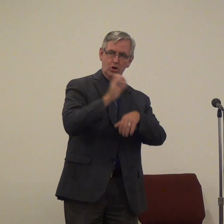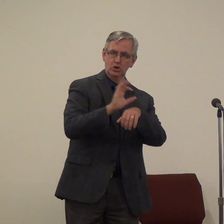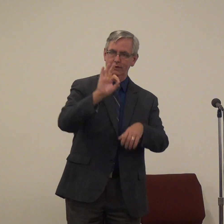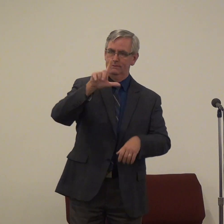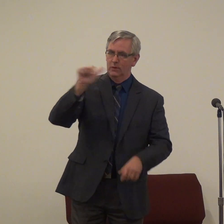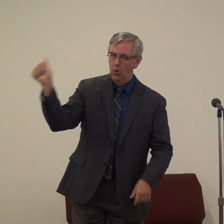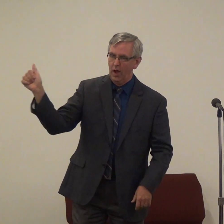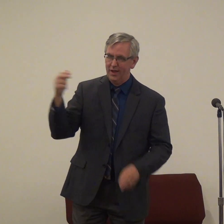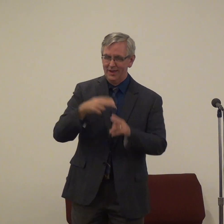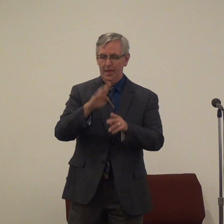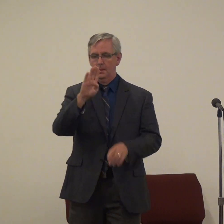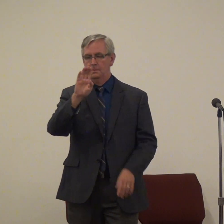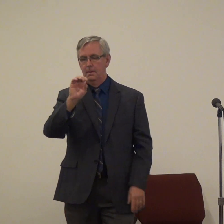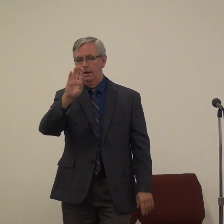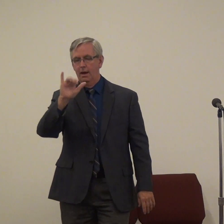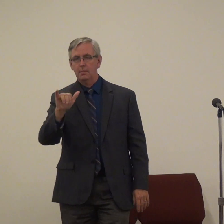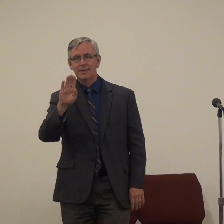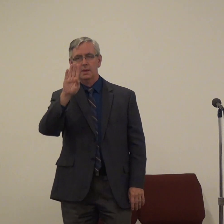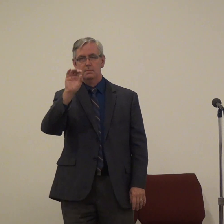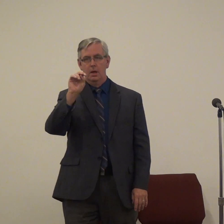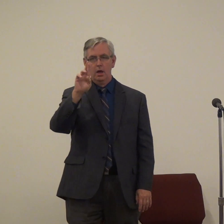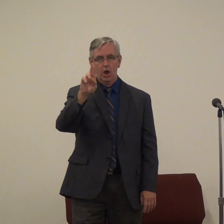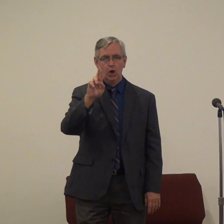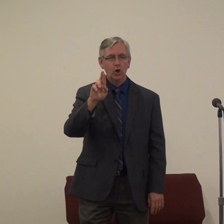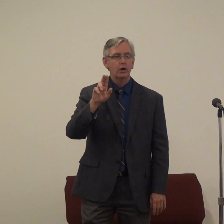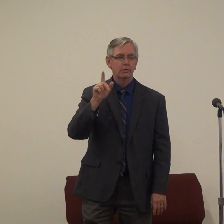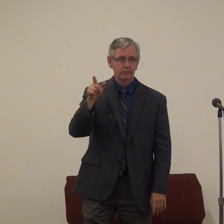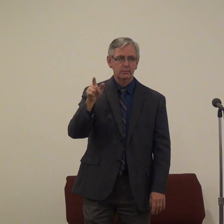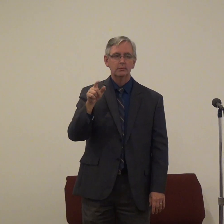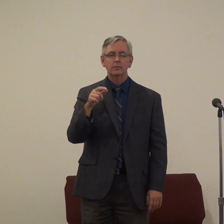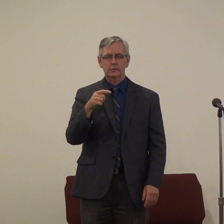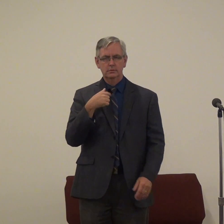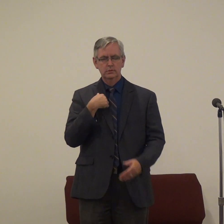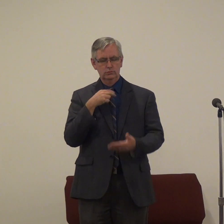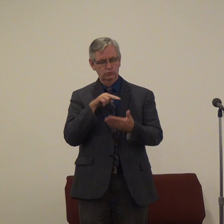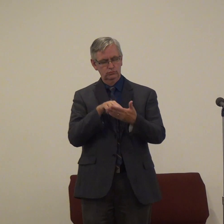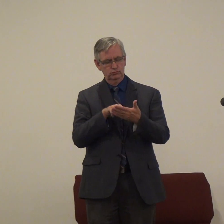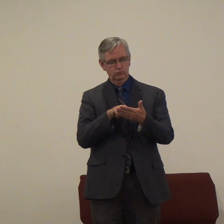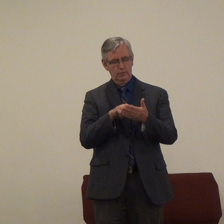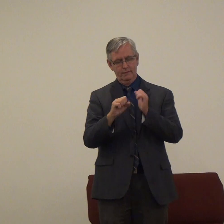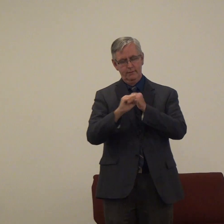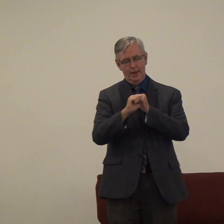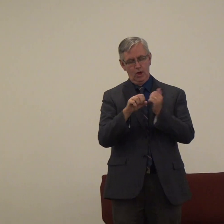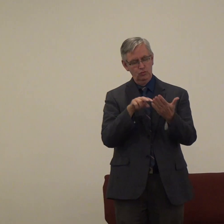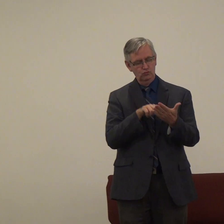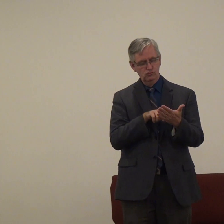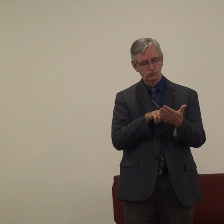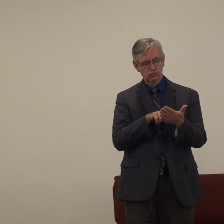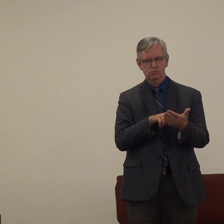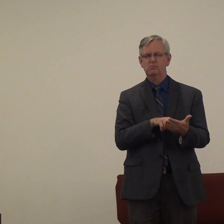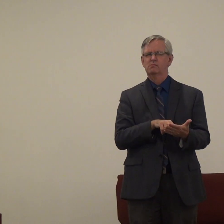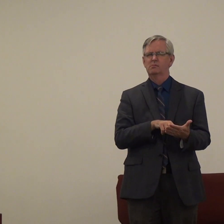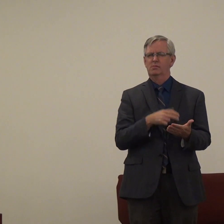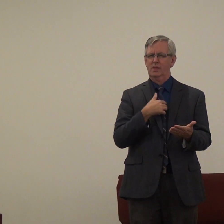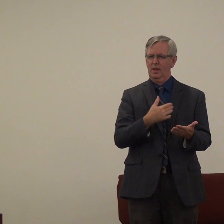was coming to our church in Florida. His name was Bobby Bonner. And when I saw him on the